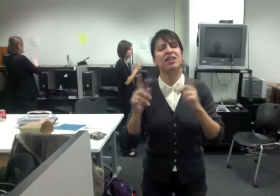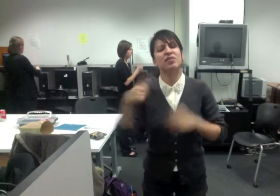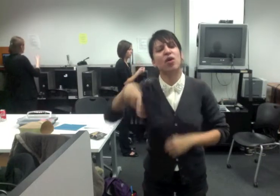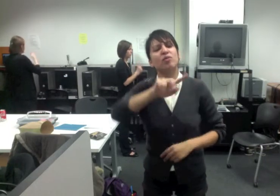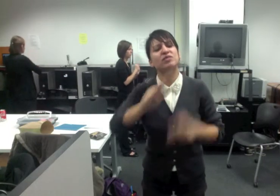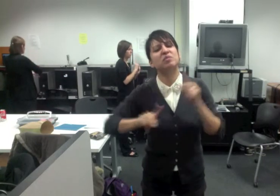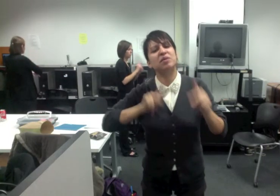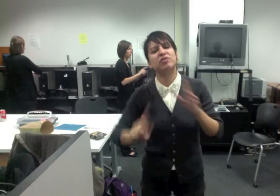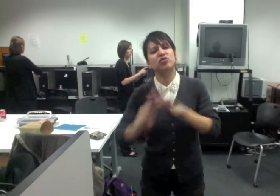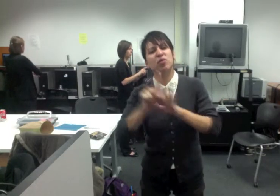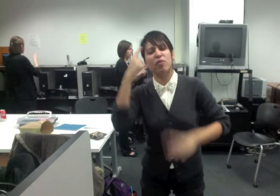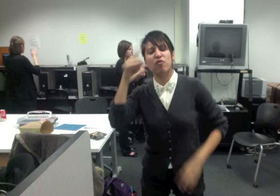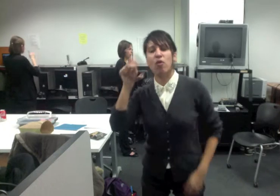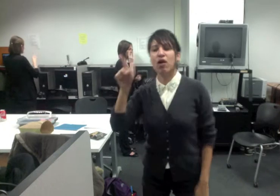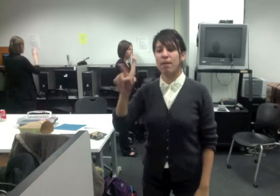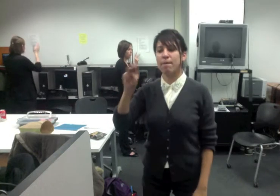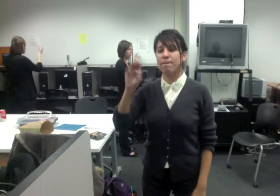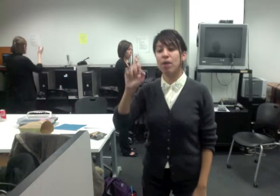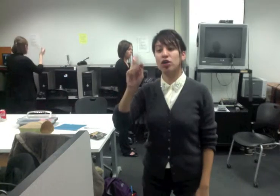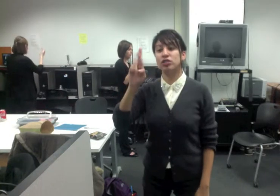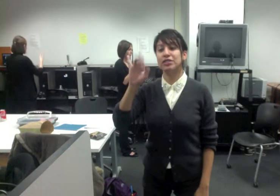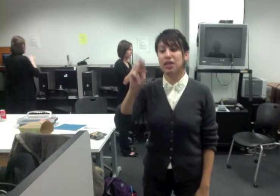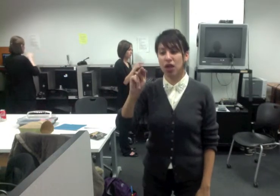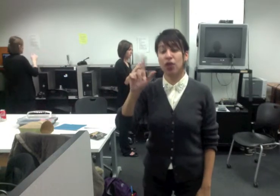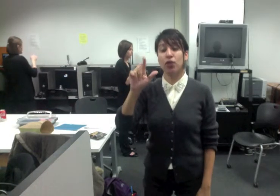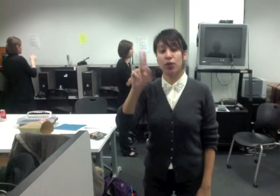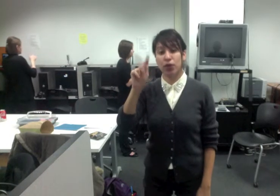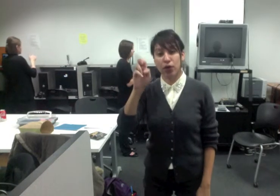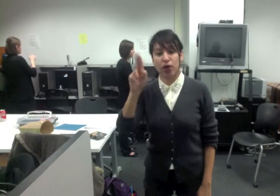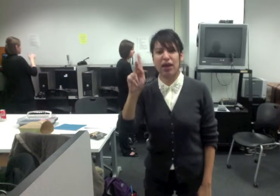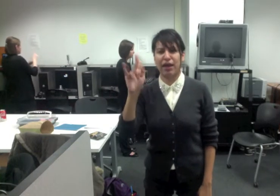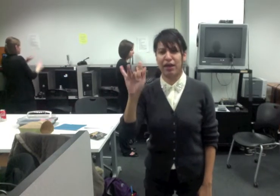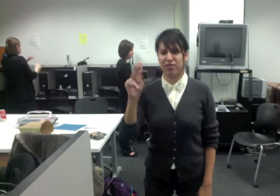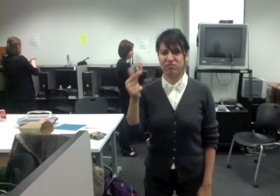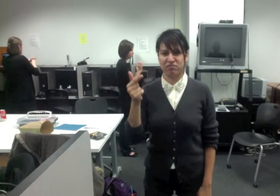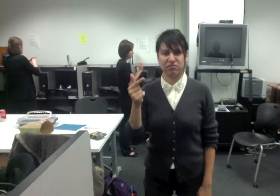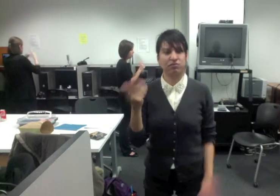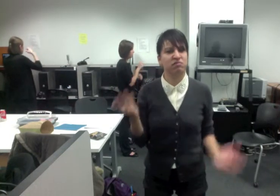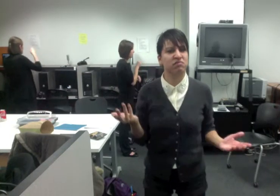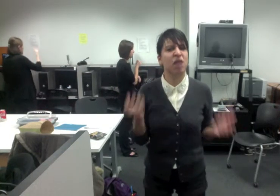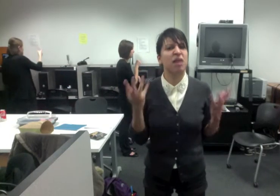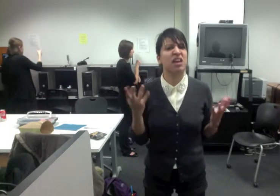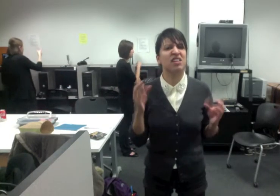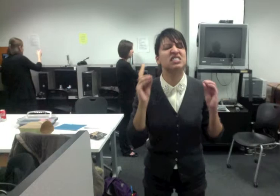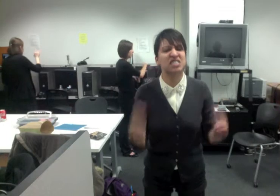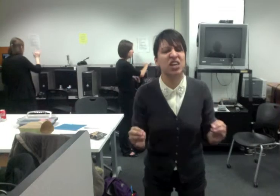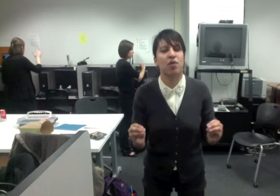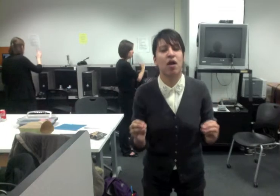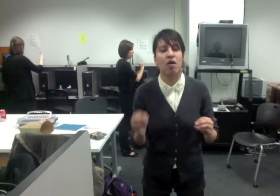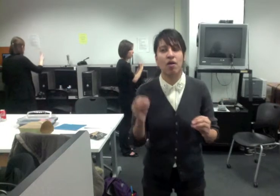Zero. They showed up for themselves. It's what they believed about America that got them to travel on a bus for